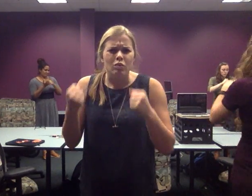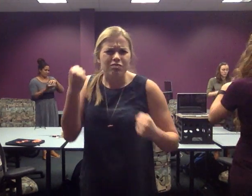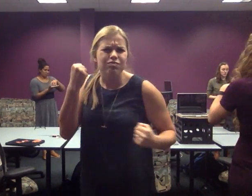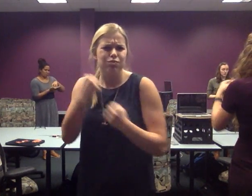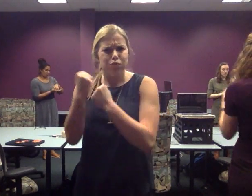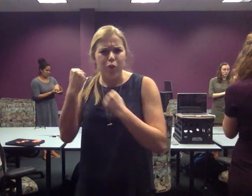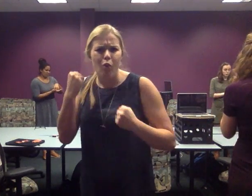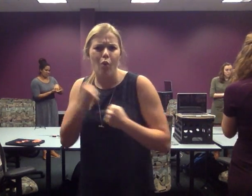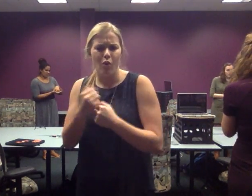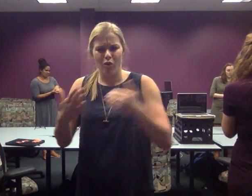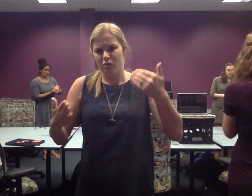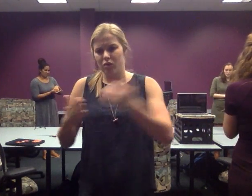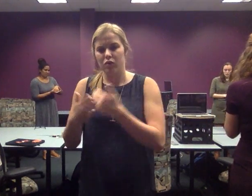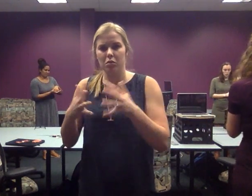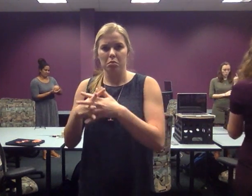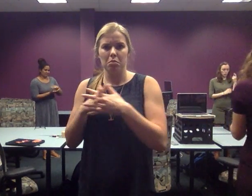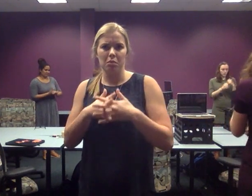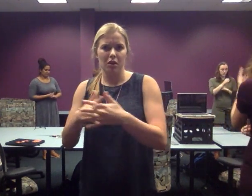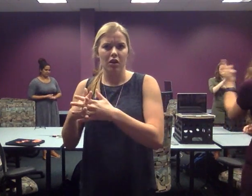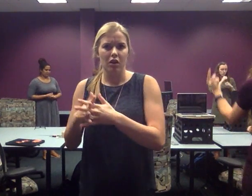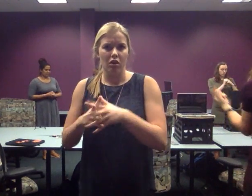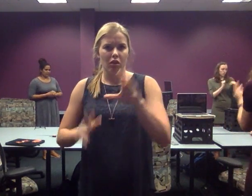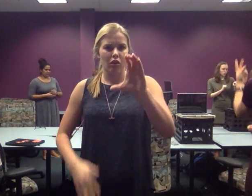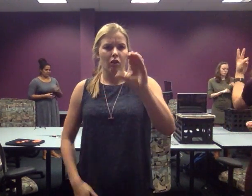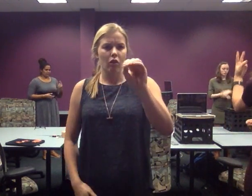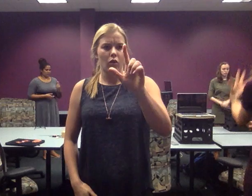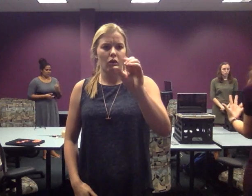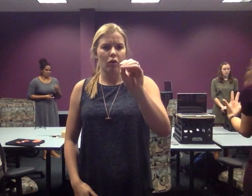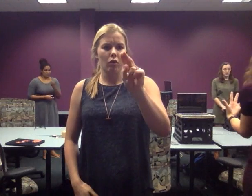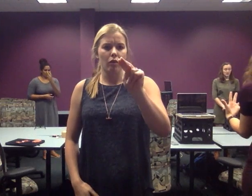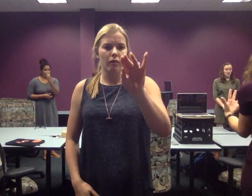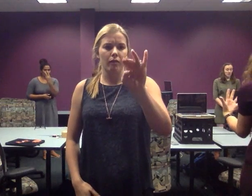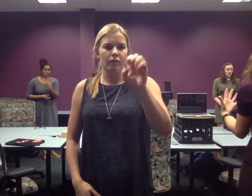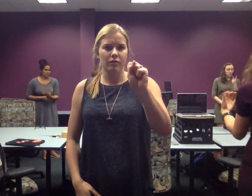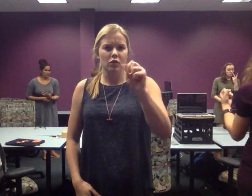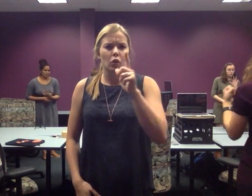out, fight your battles for you, give you money if you needed it.